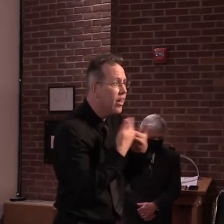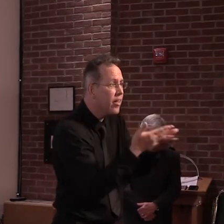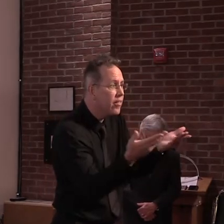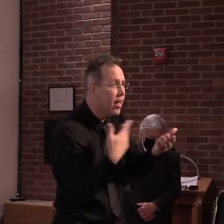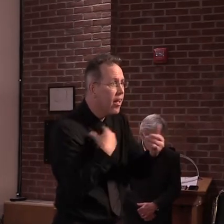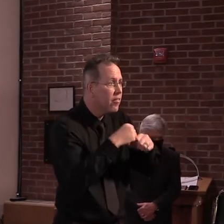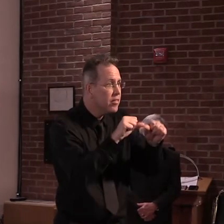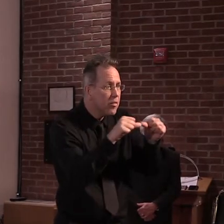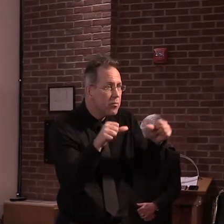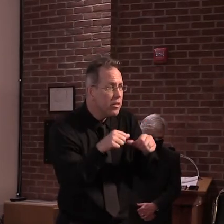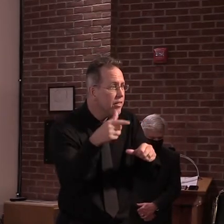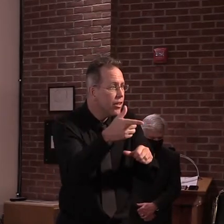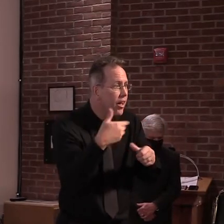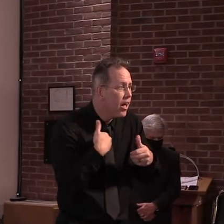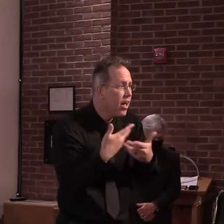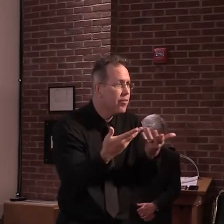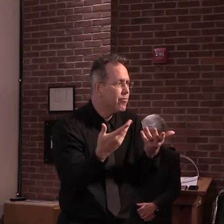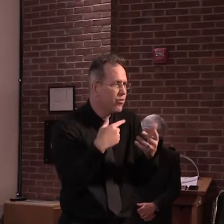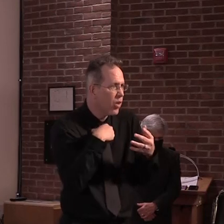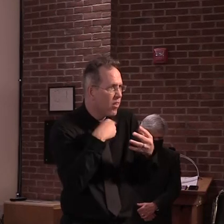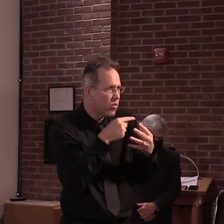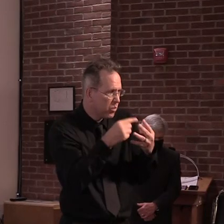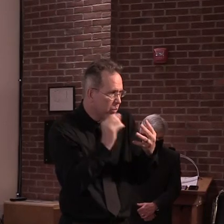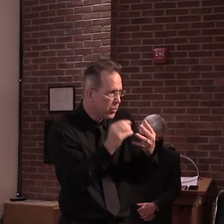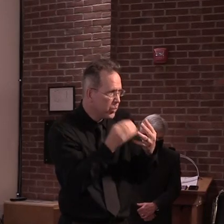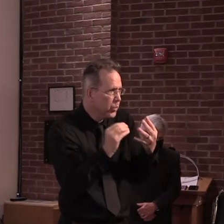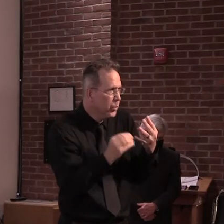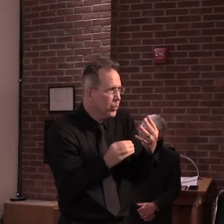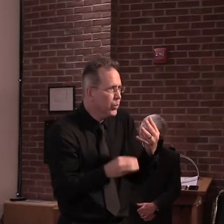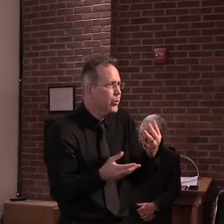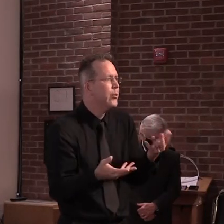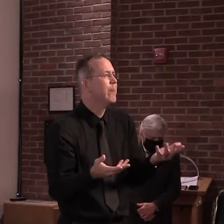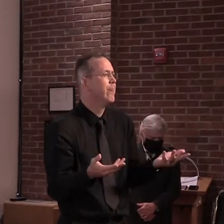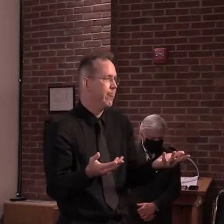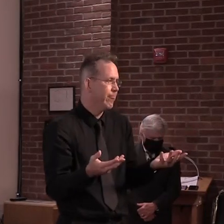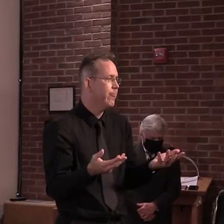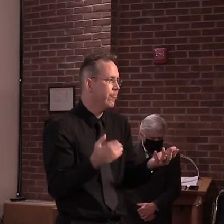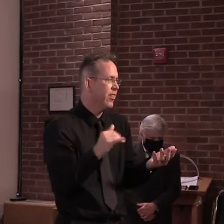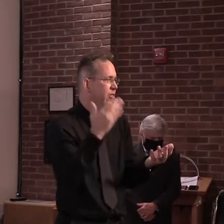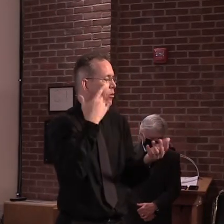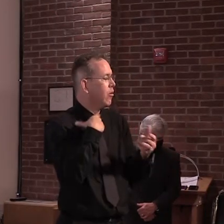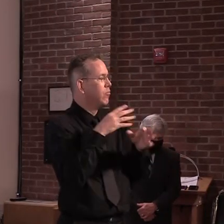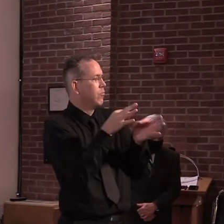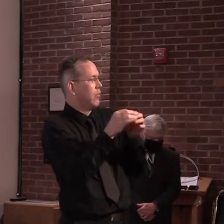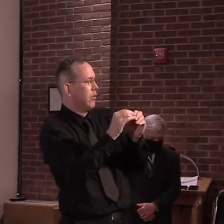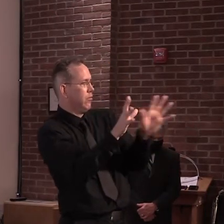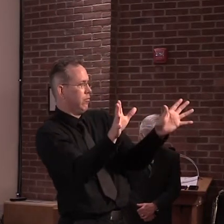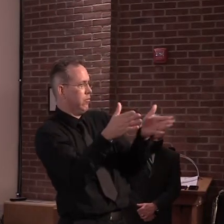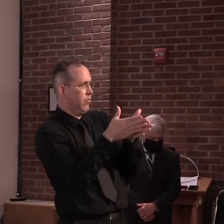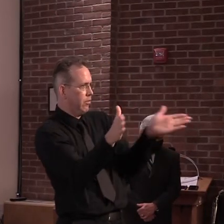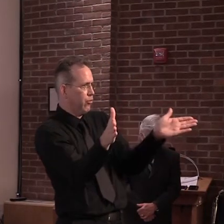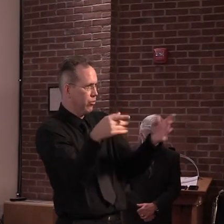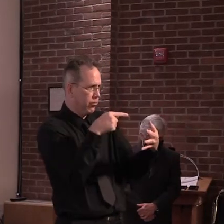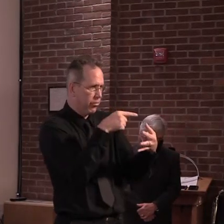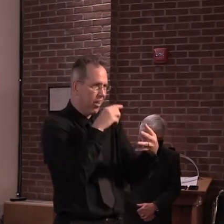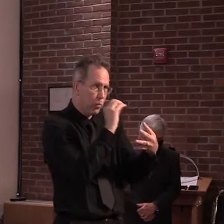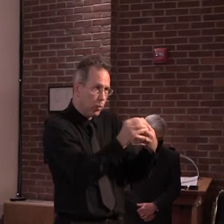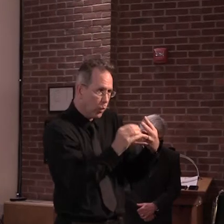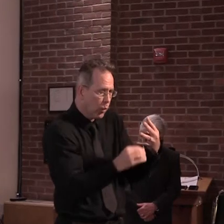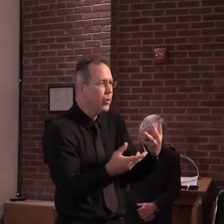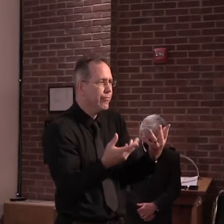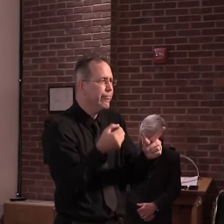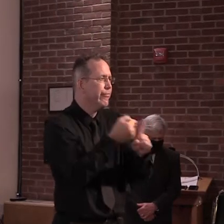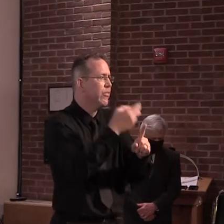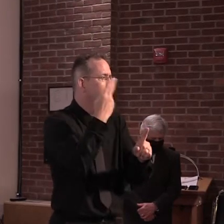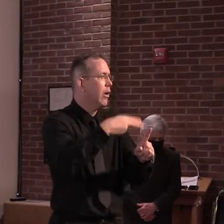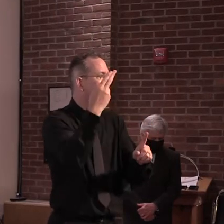knowing the specifics of what's happened in Arizona to explain this most recent upsurge in cases, there's certainly a lot to